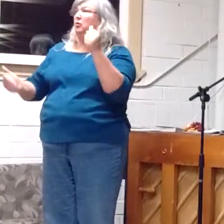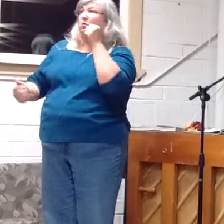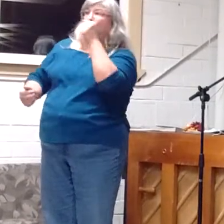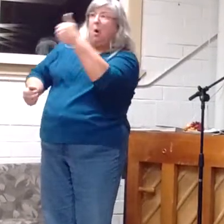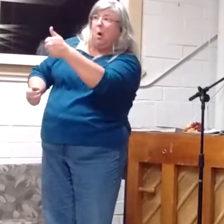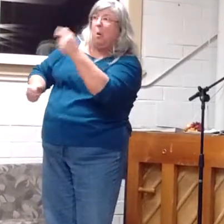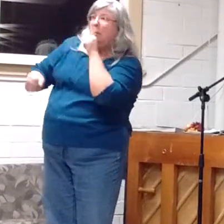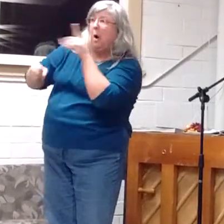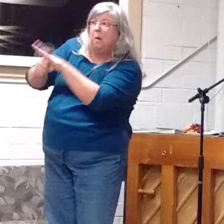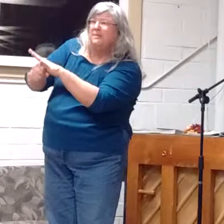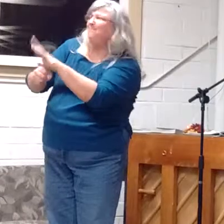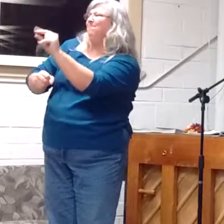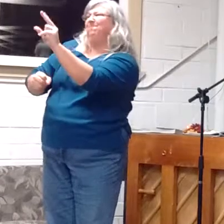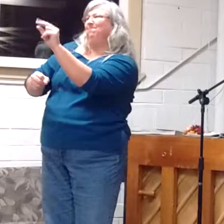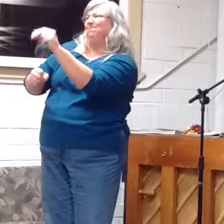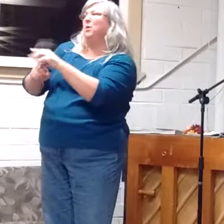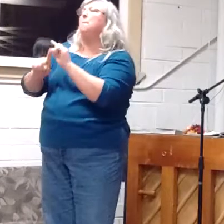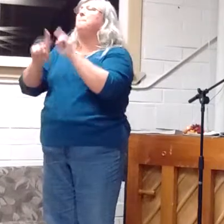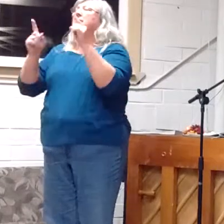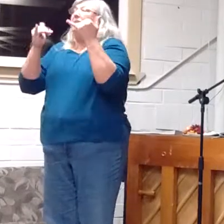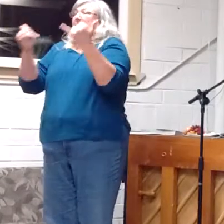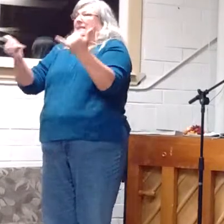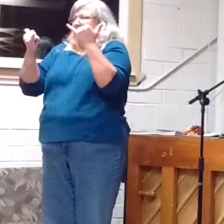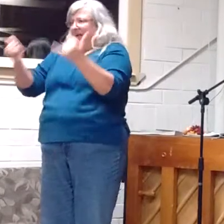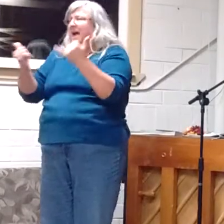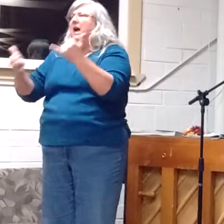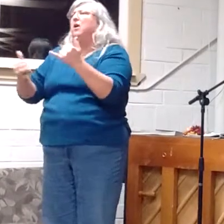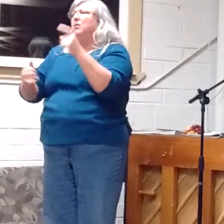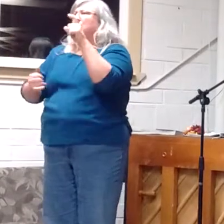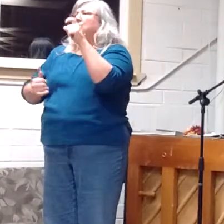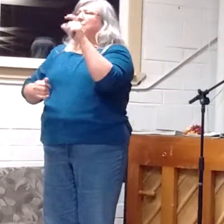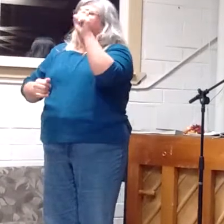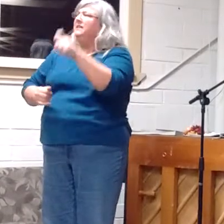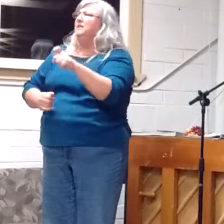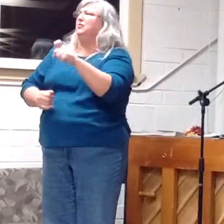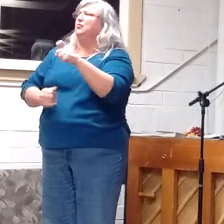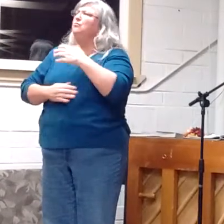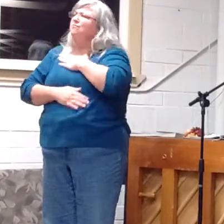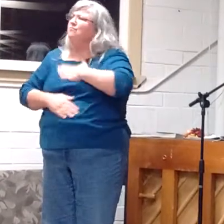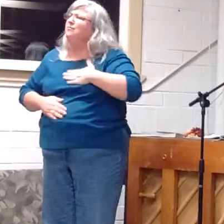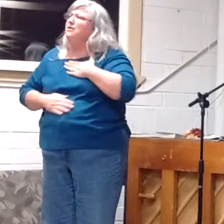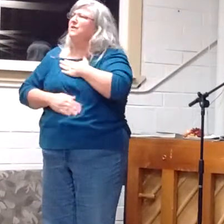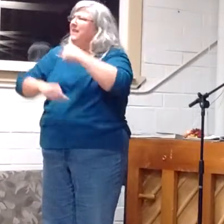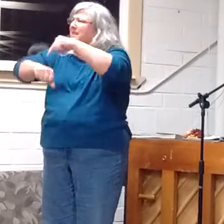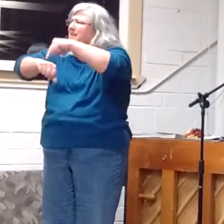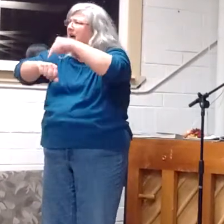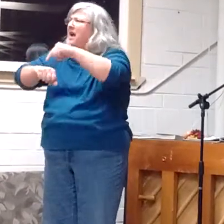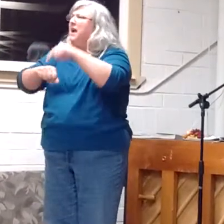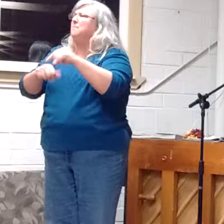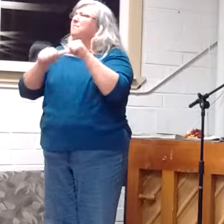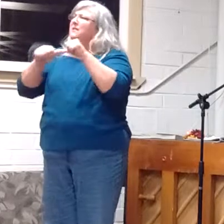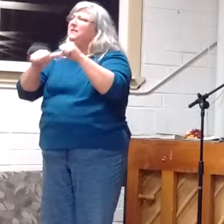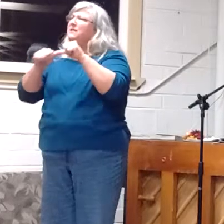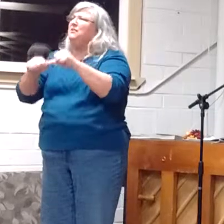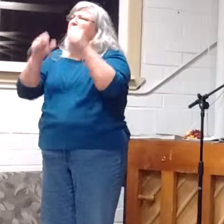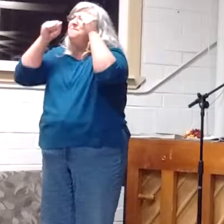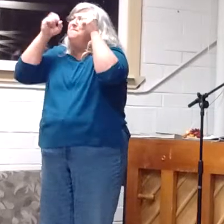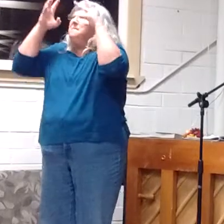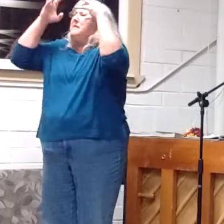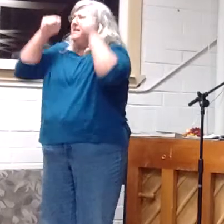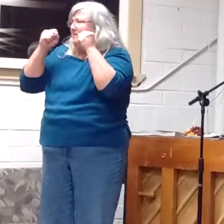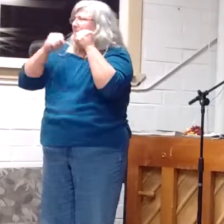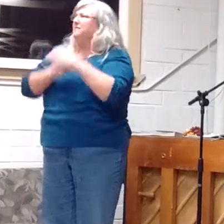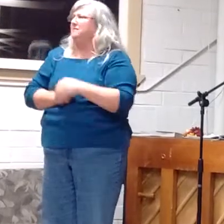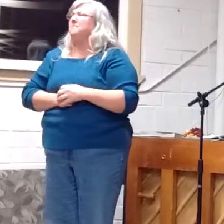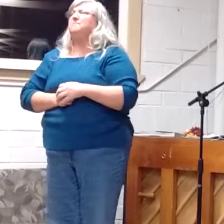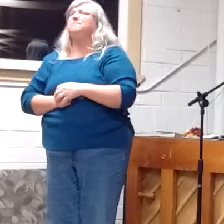promised. In the now, appreciate, smile, and remain forever astonished. This life is only